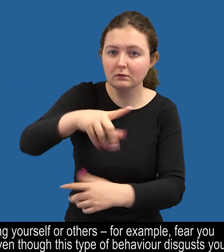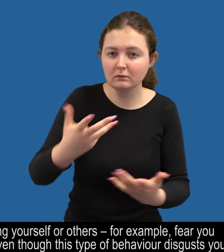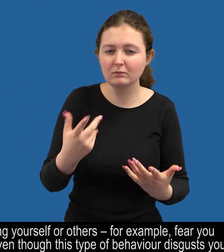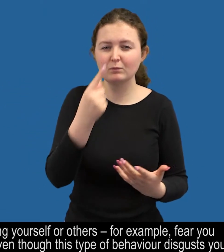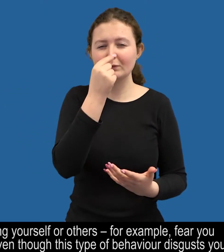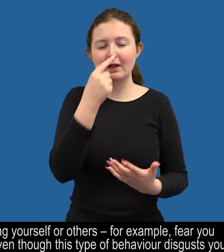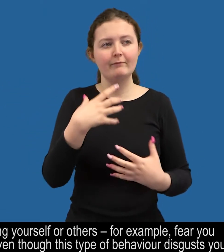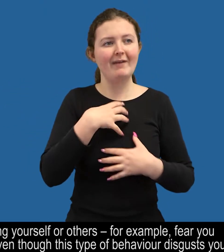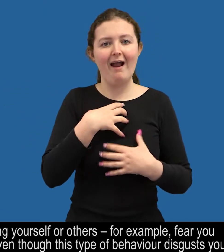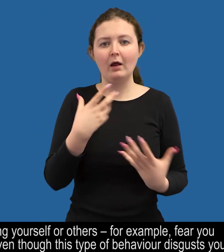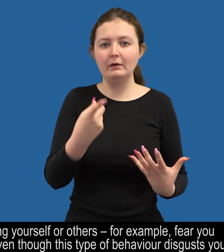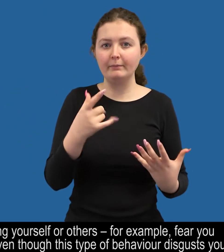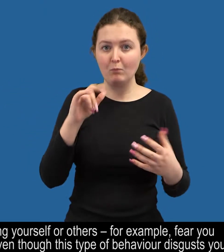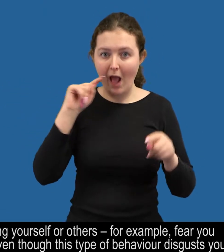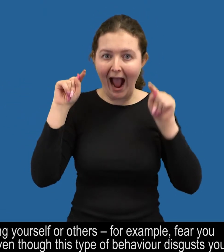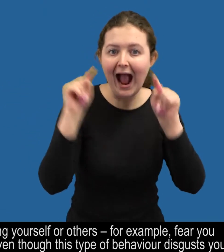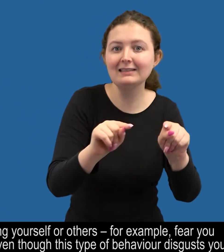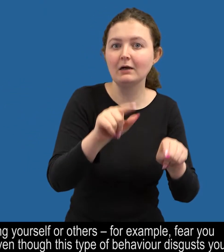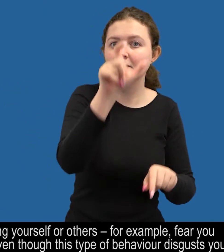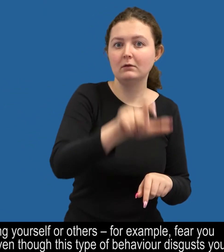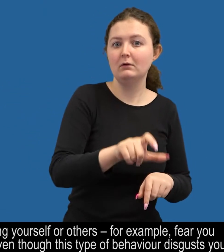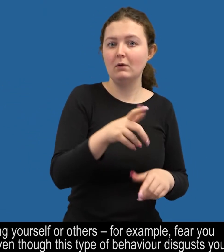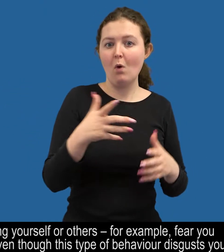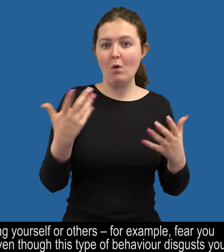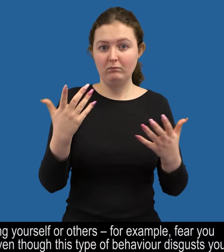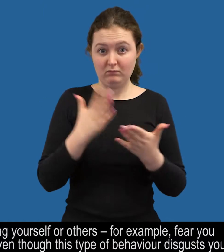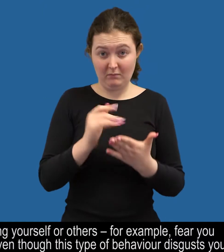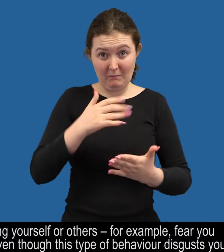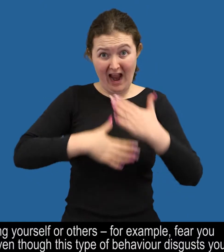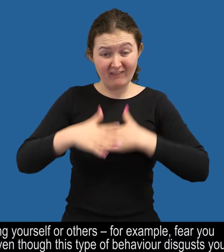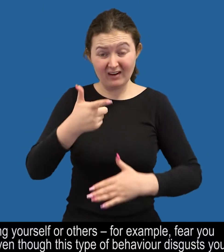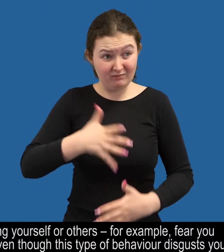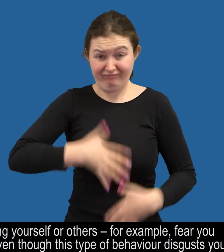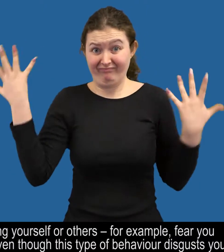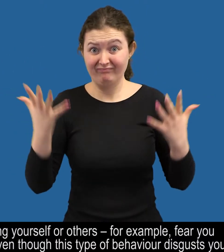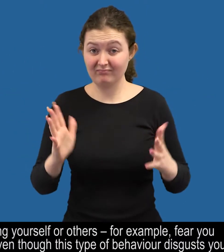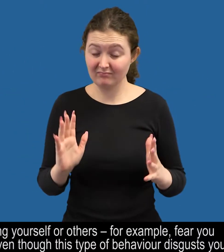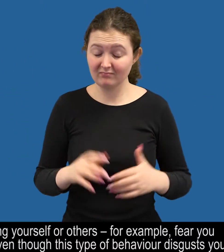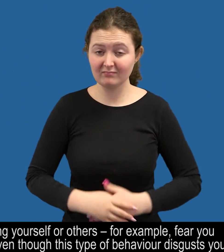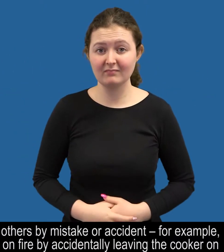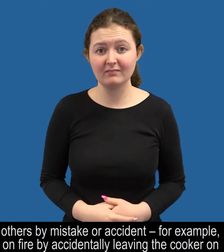example, fear you may attack someone else, even though this type of behaviour disgusts you.